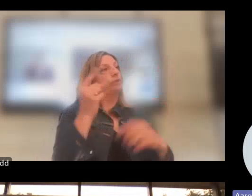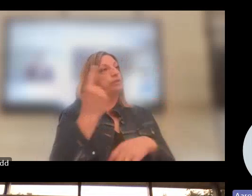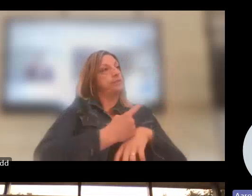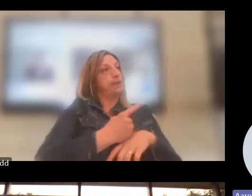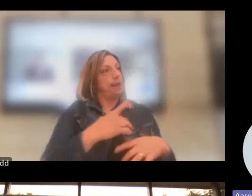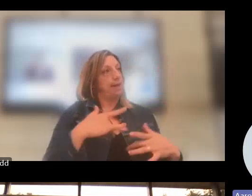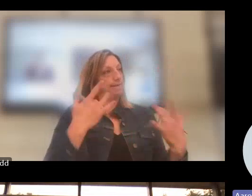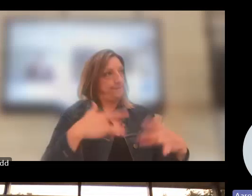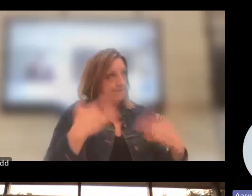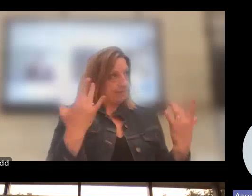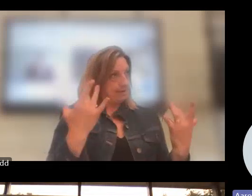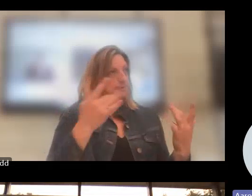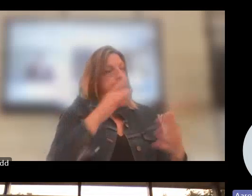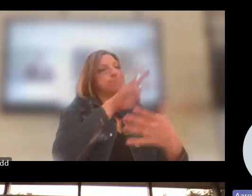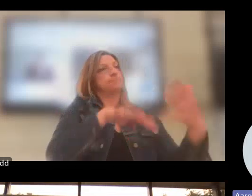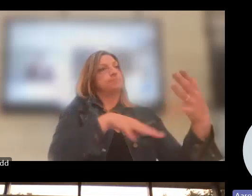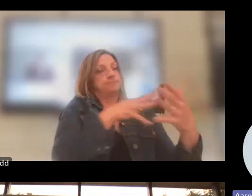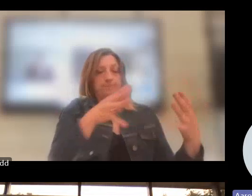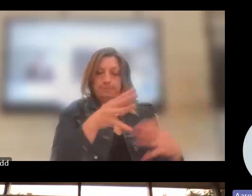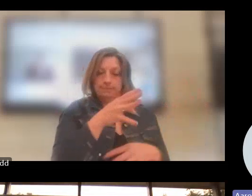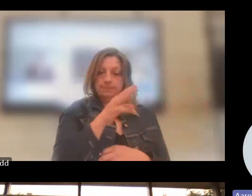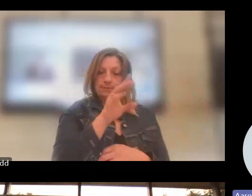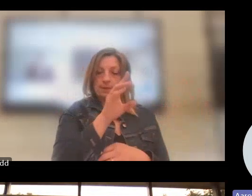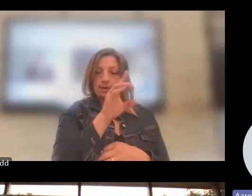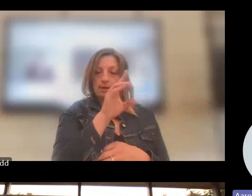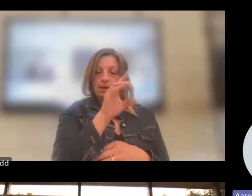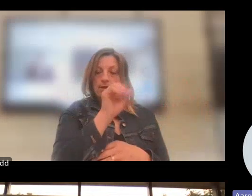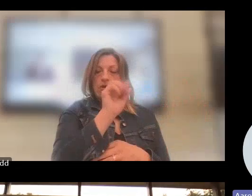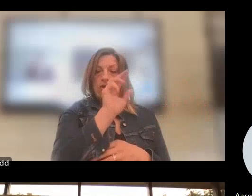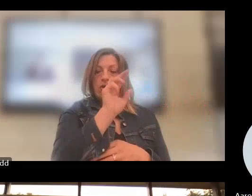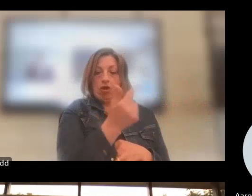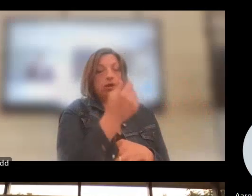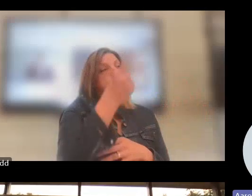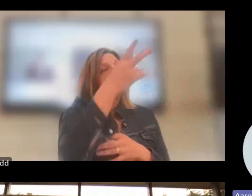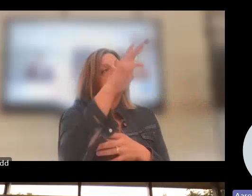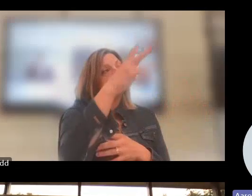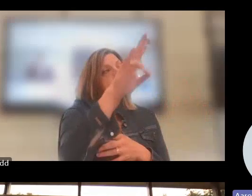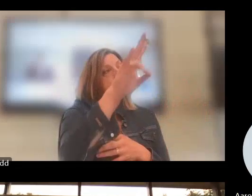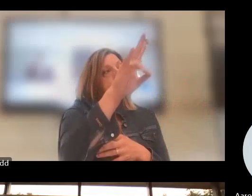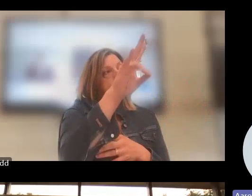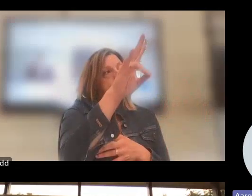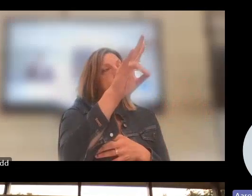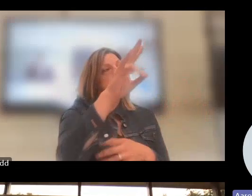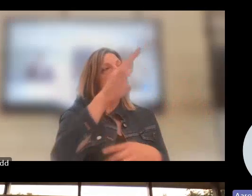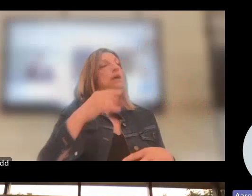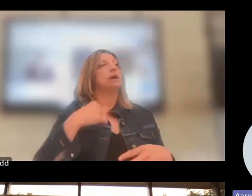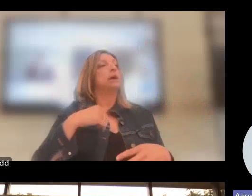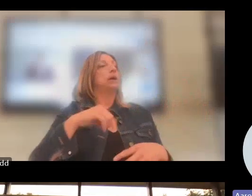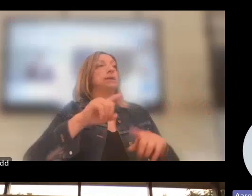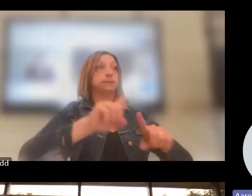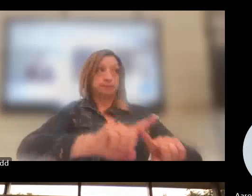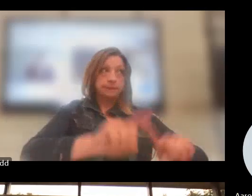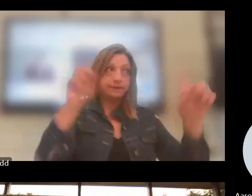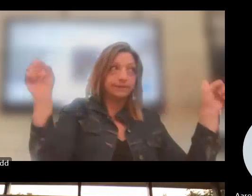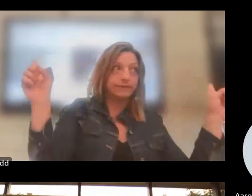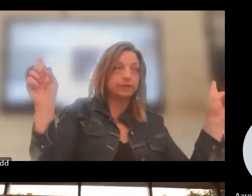We've got registration day. We've got those events that's scheduled. That's going to be August 17th.